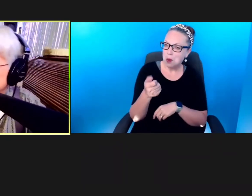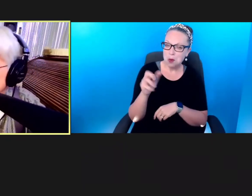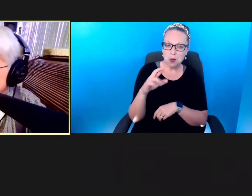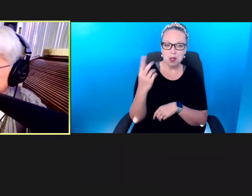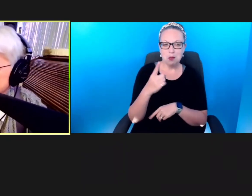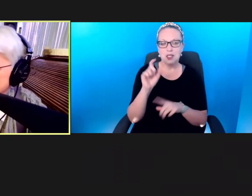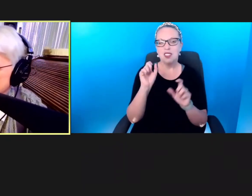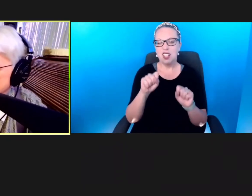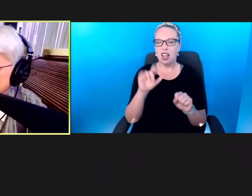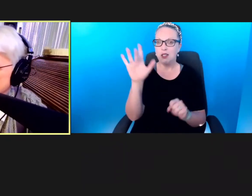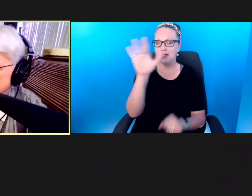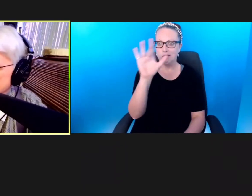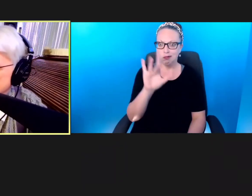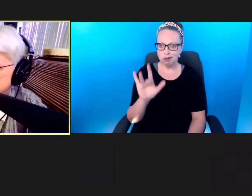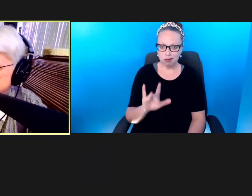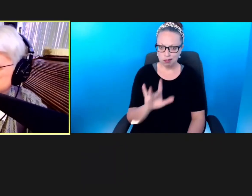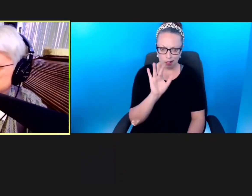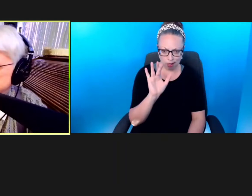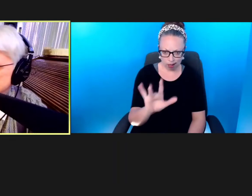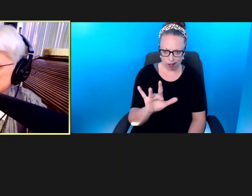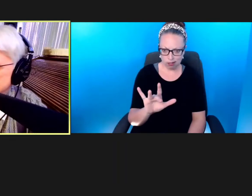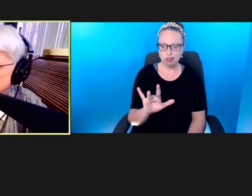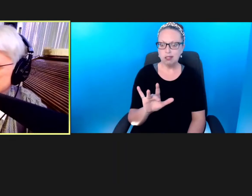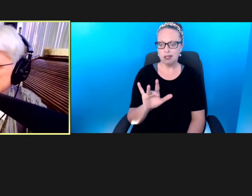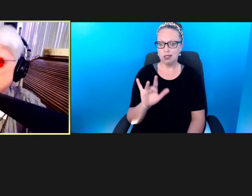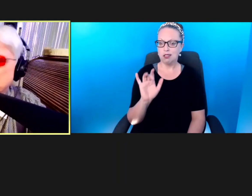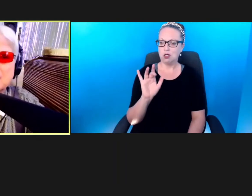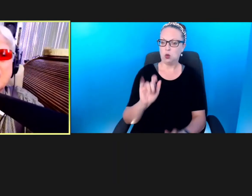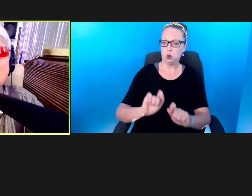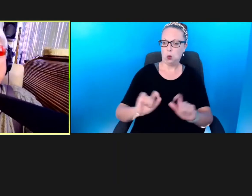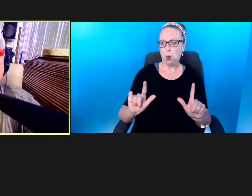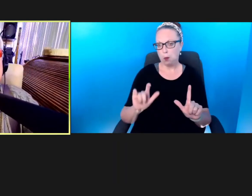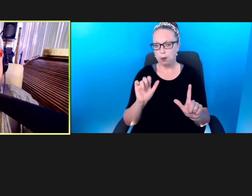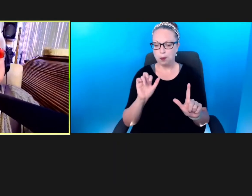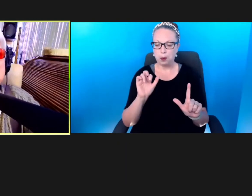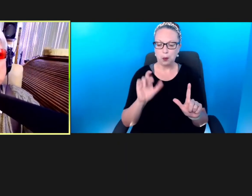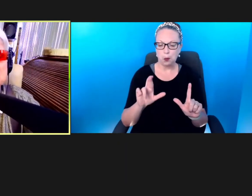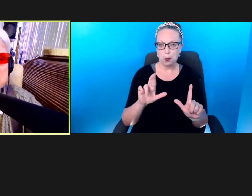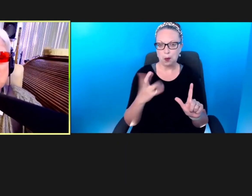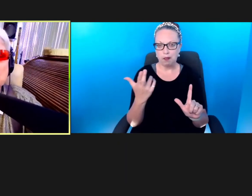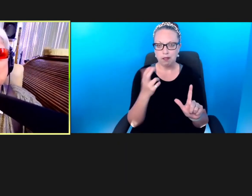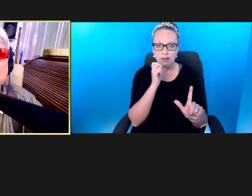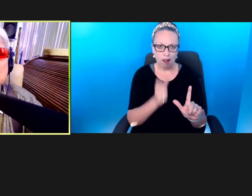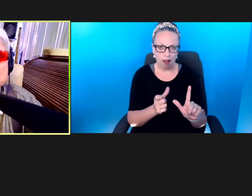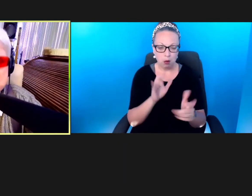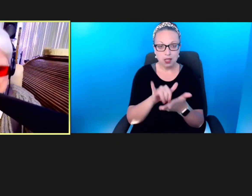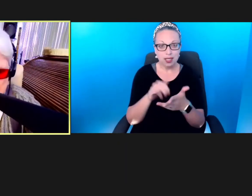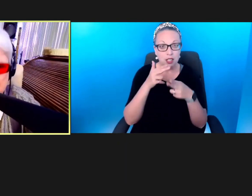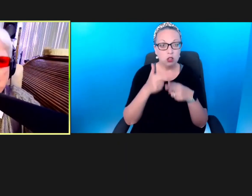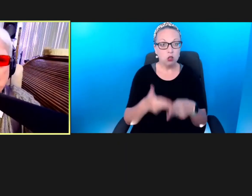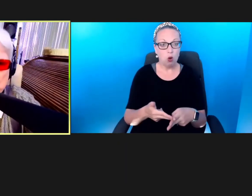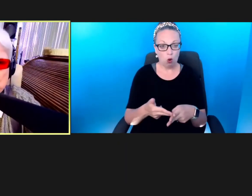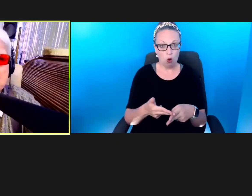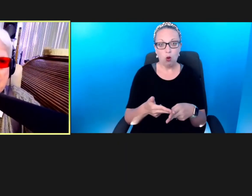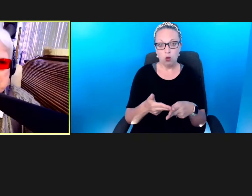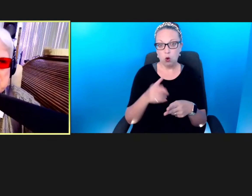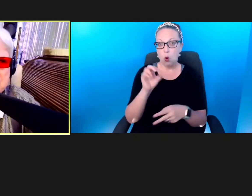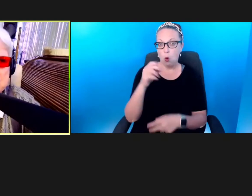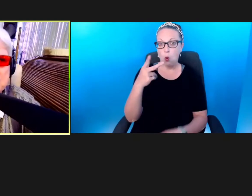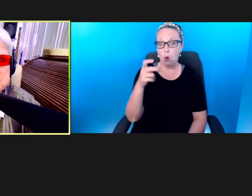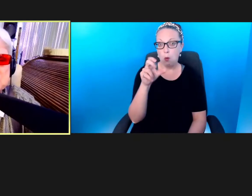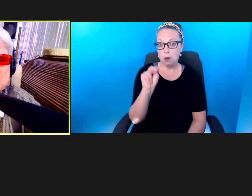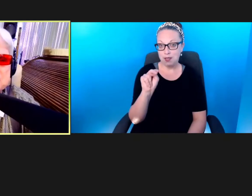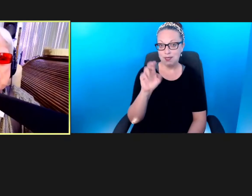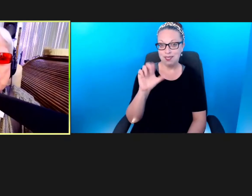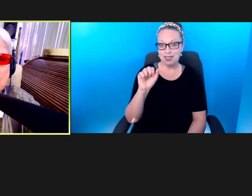down and you click on to open it or not. Okay. That is actually, it's truly open